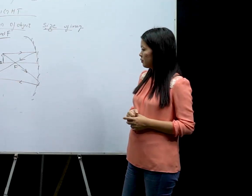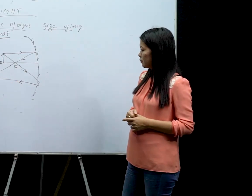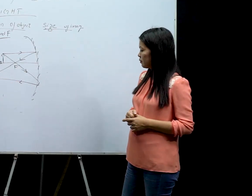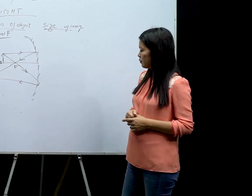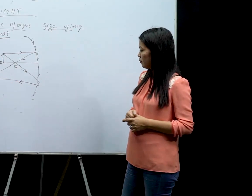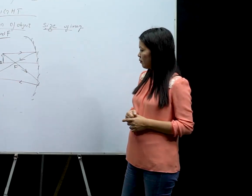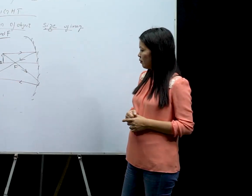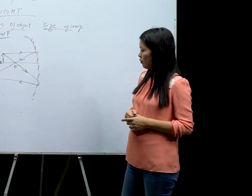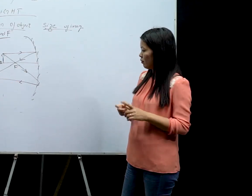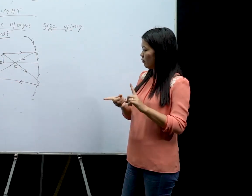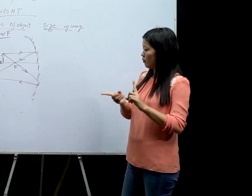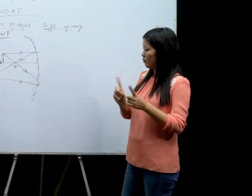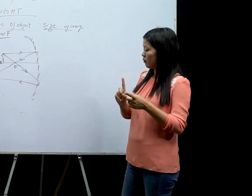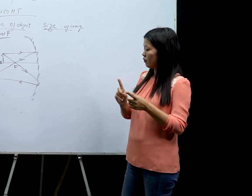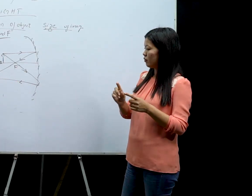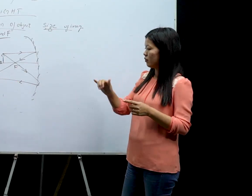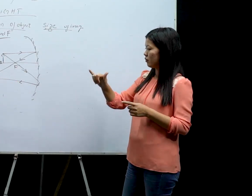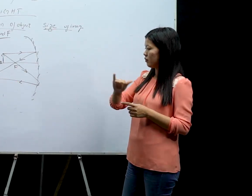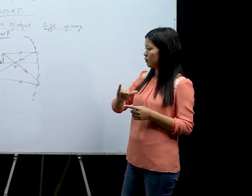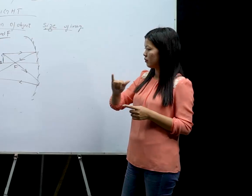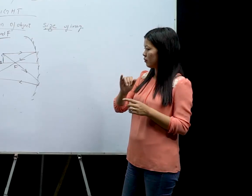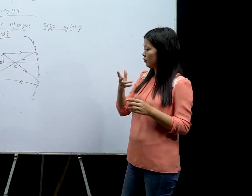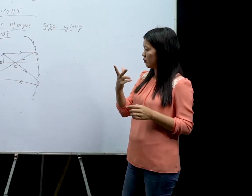okay? Then the intersection will be here.